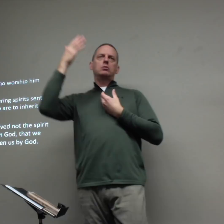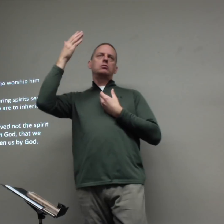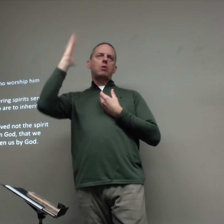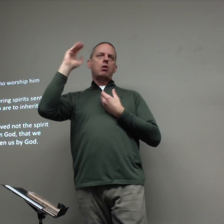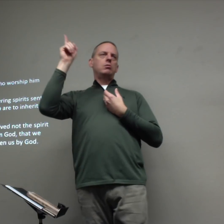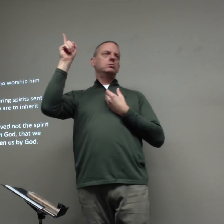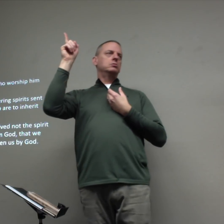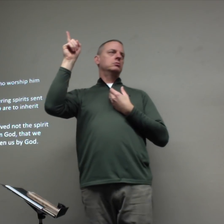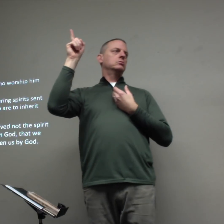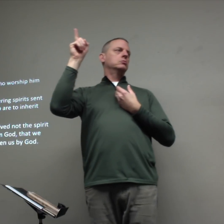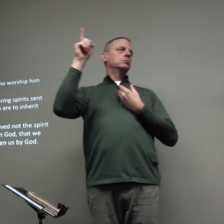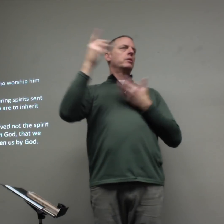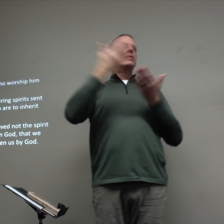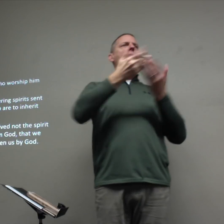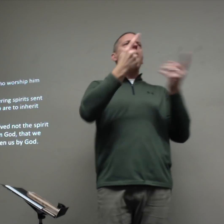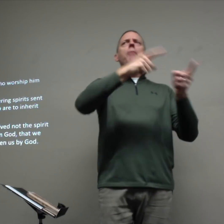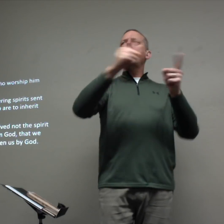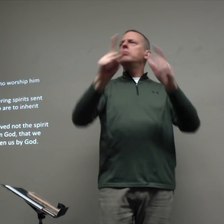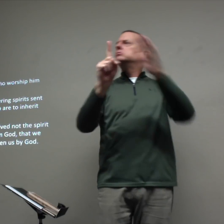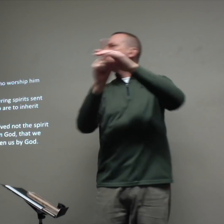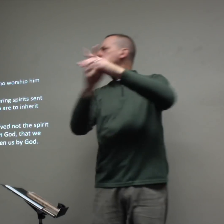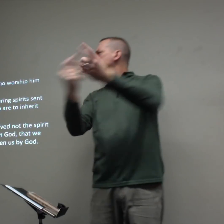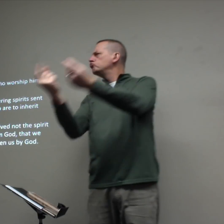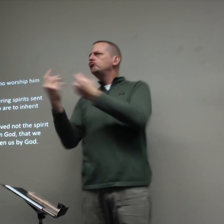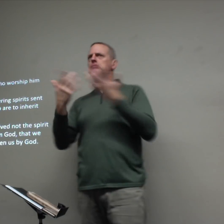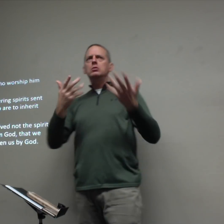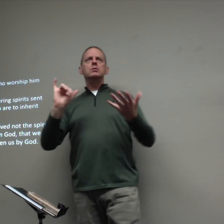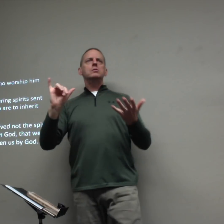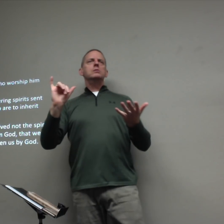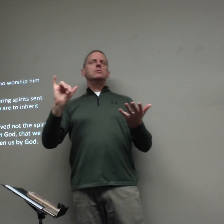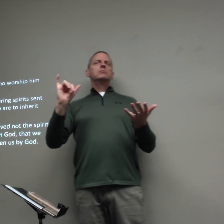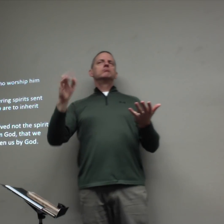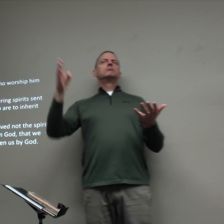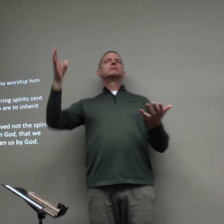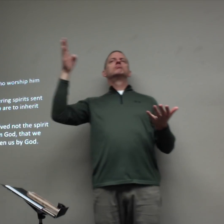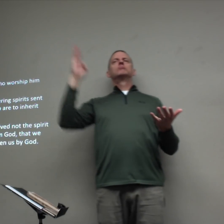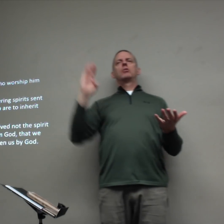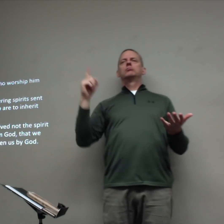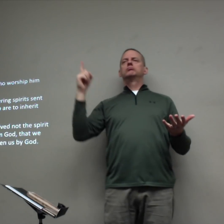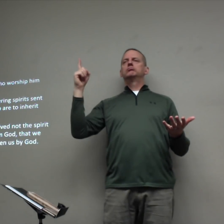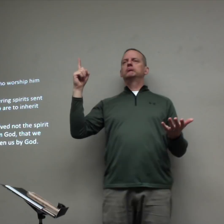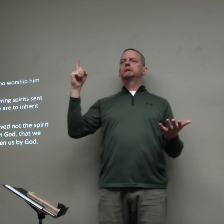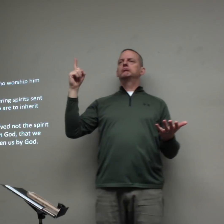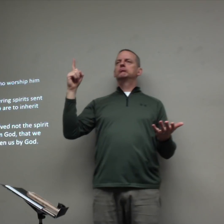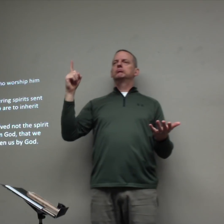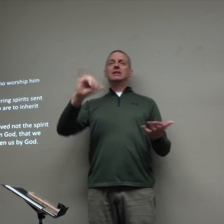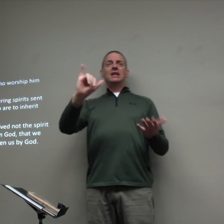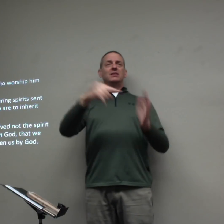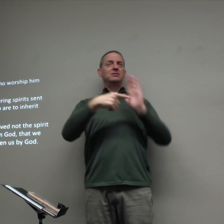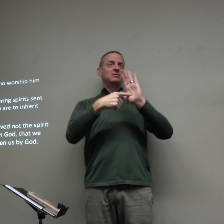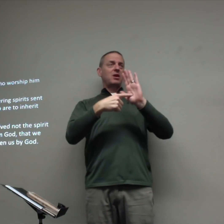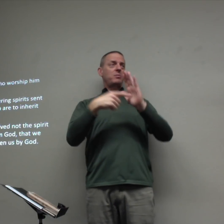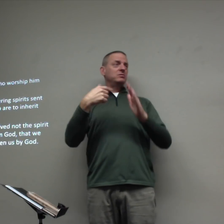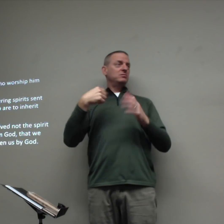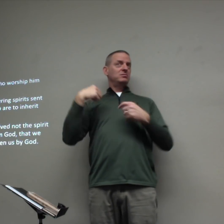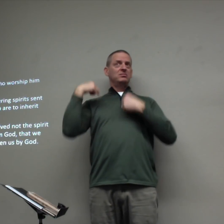So we'll be able to understand God with his spirit. We'll be able to understand what he does for us. For